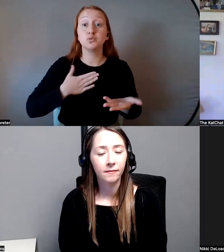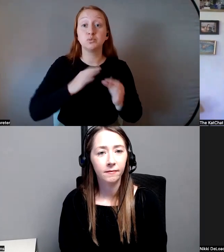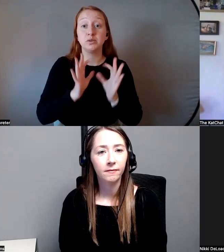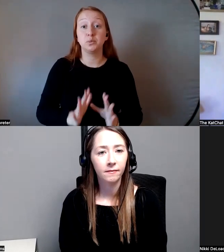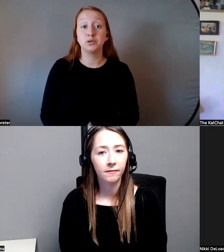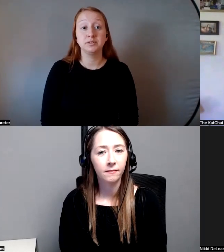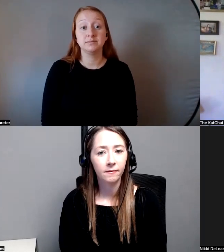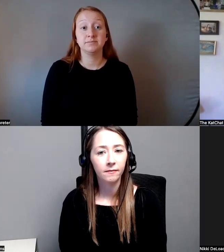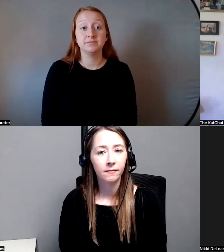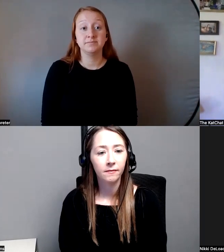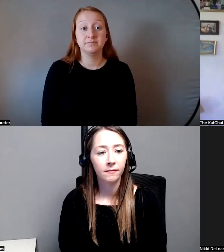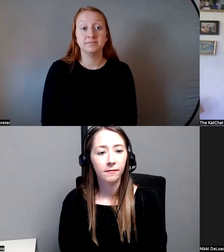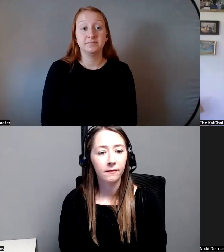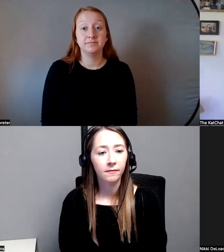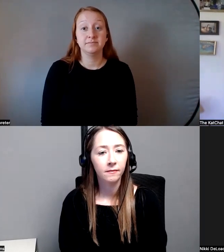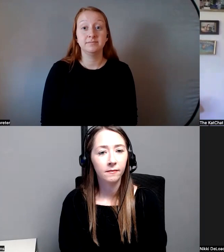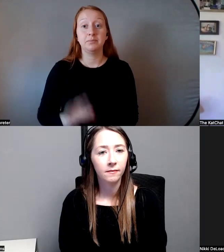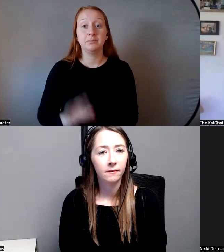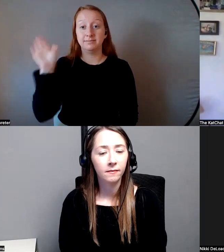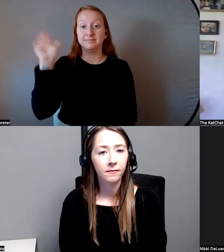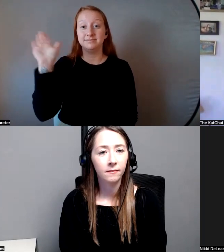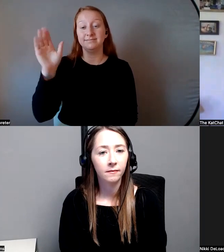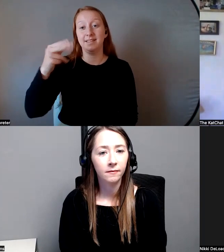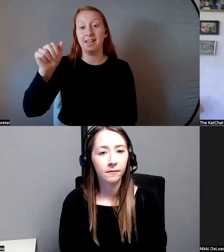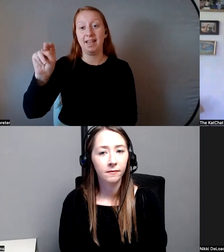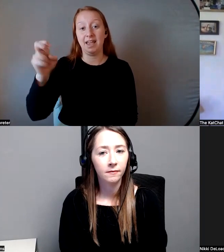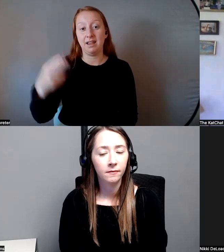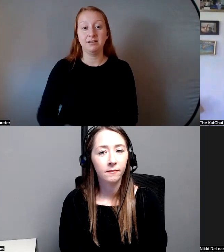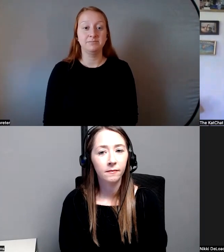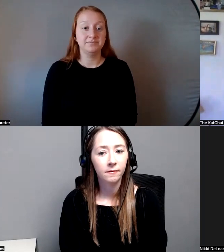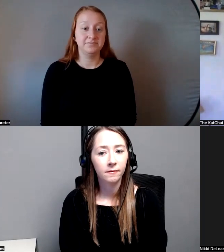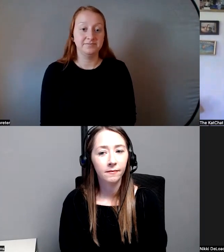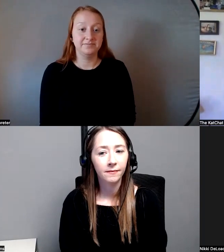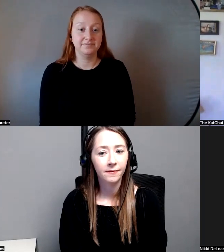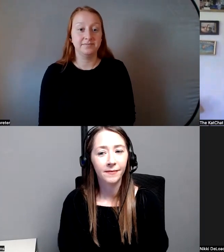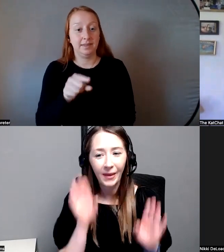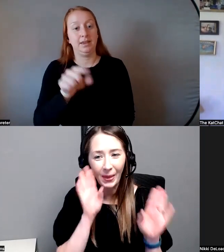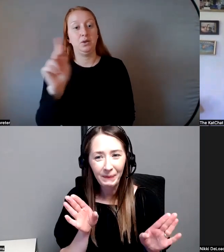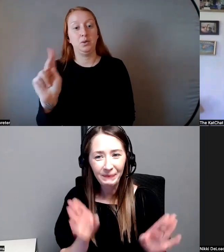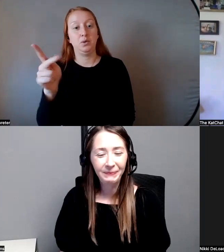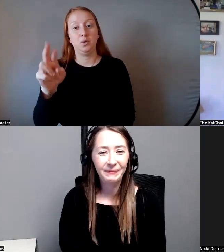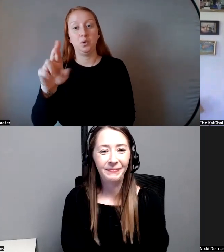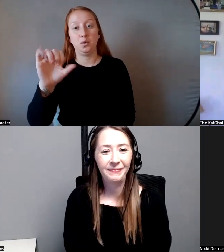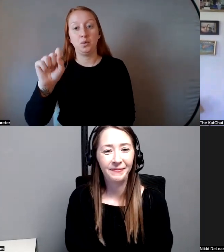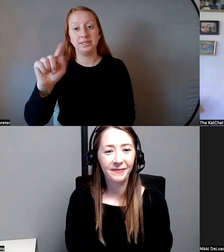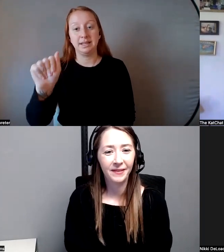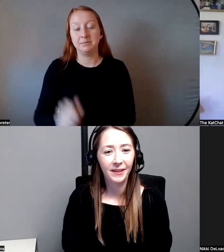company. On top will be Hannah, and on the bottom is Krista.